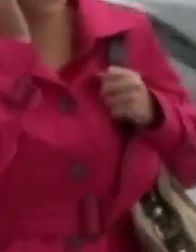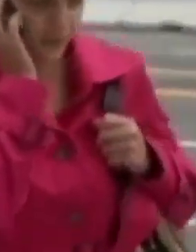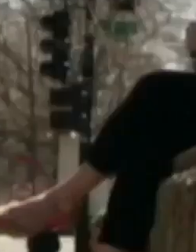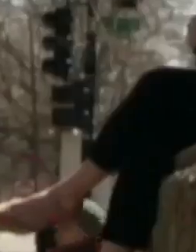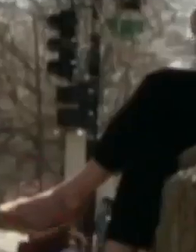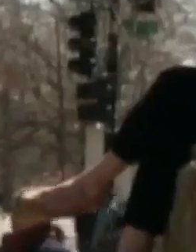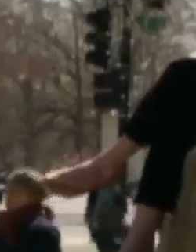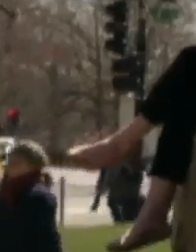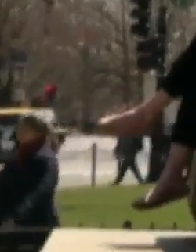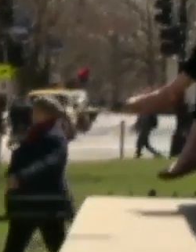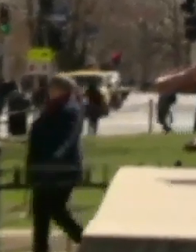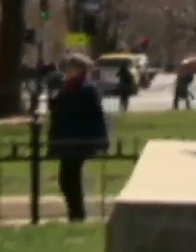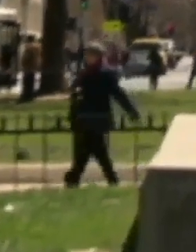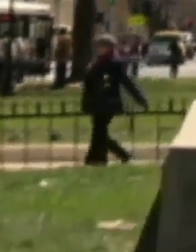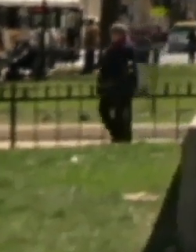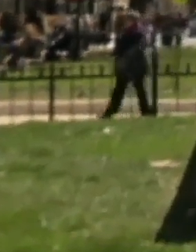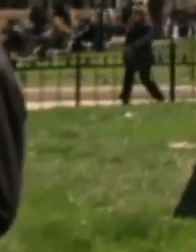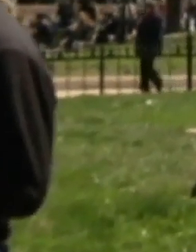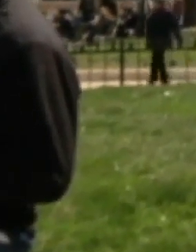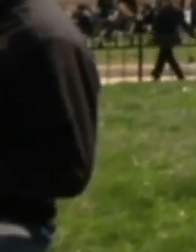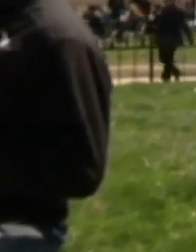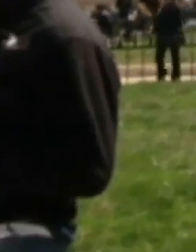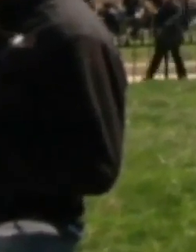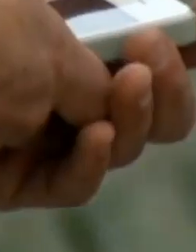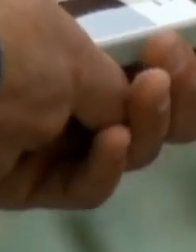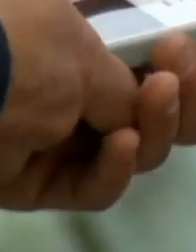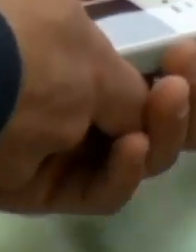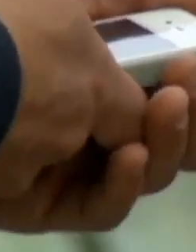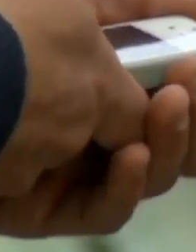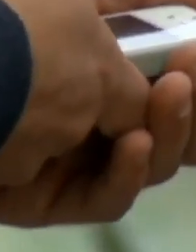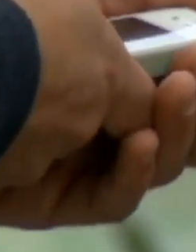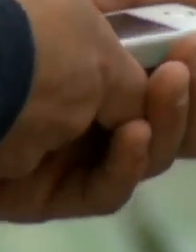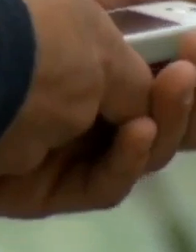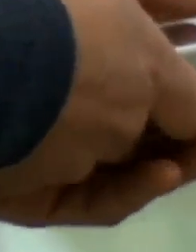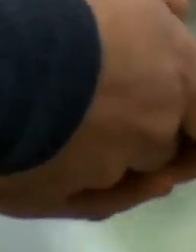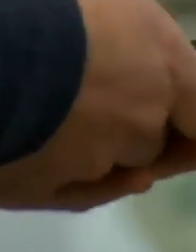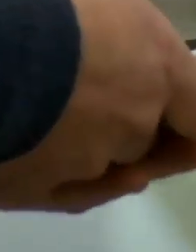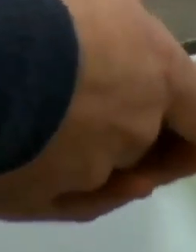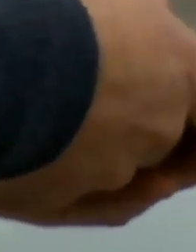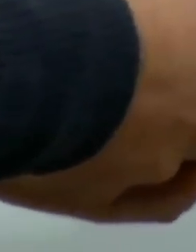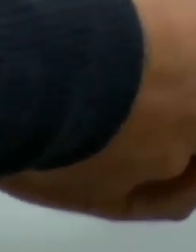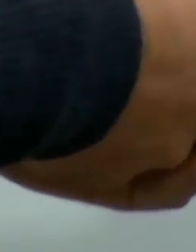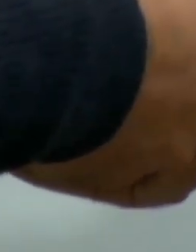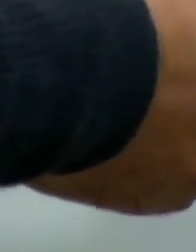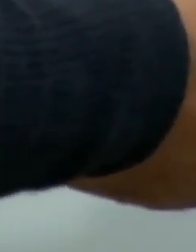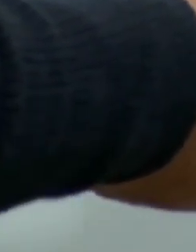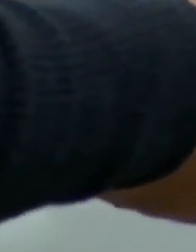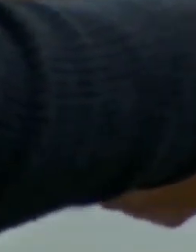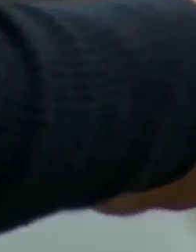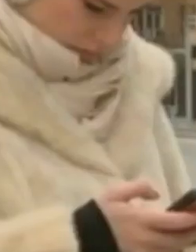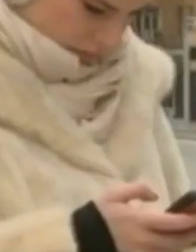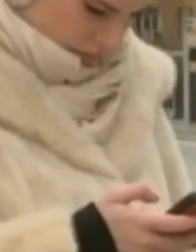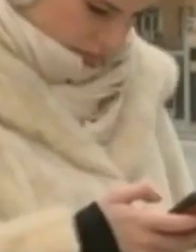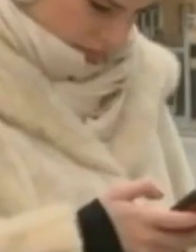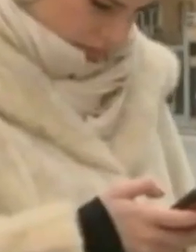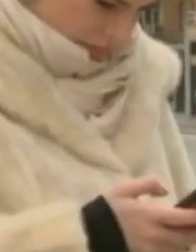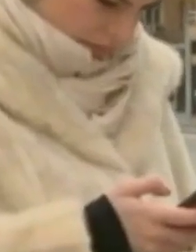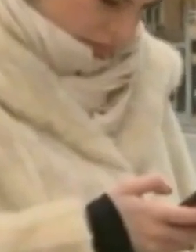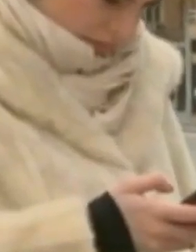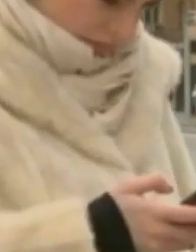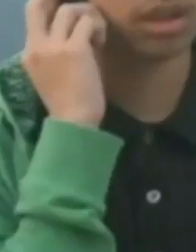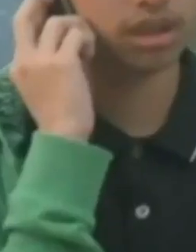this data from ad servers, meaning anytime a person opens an app or website, information about their location is shared.